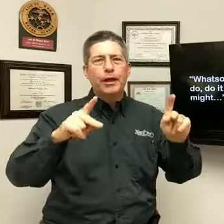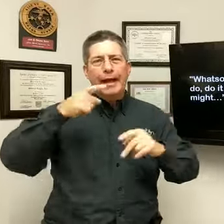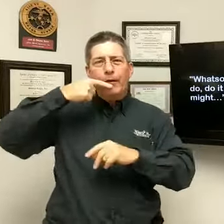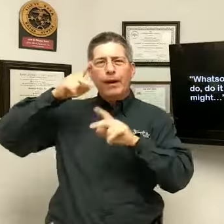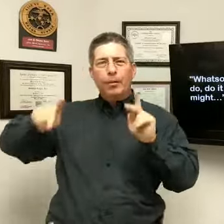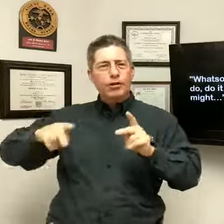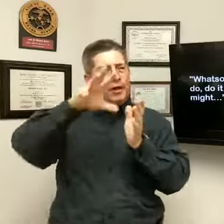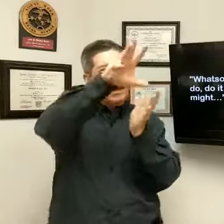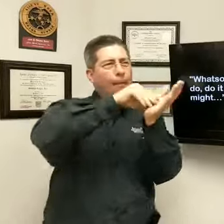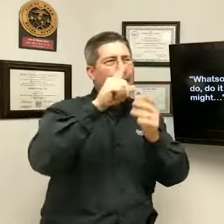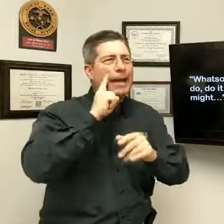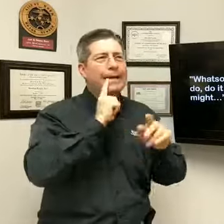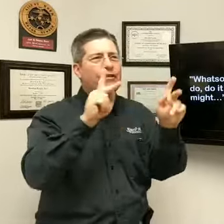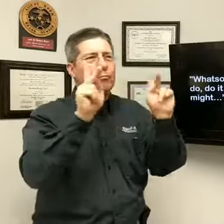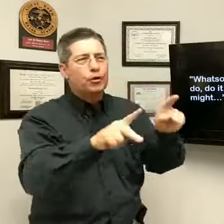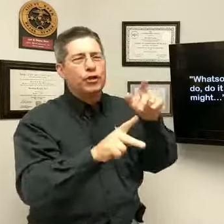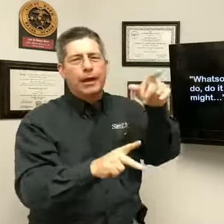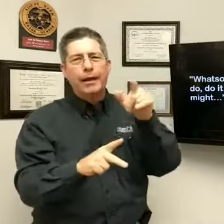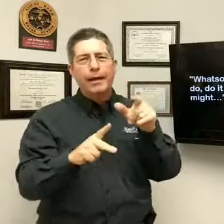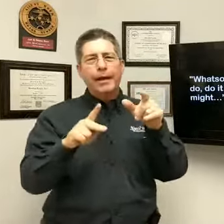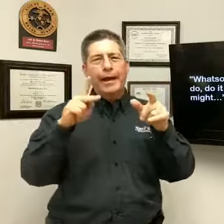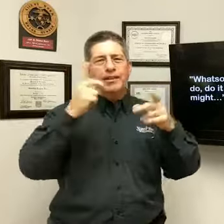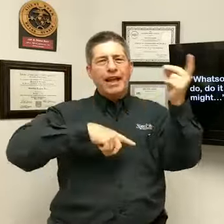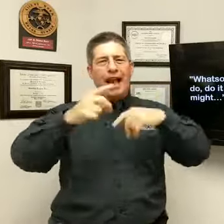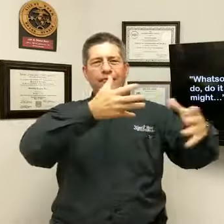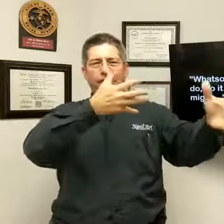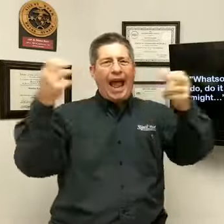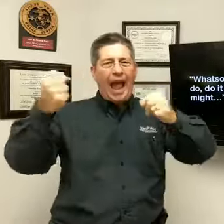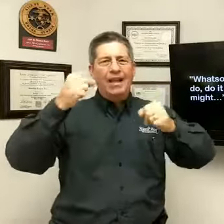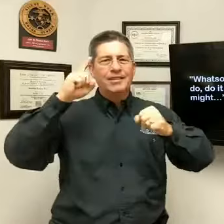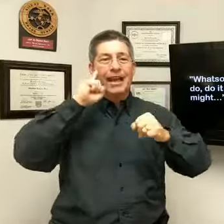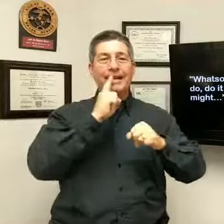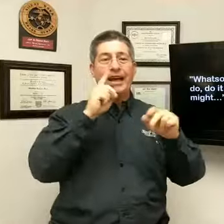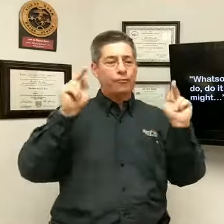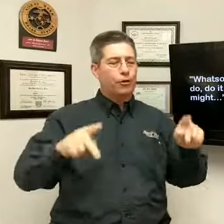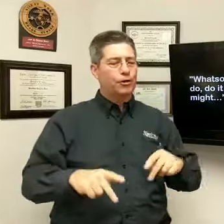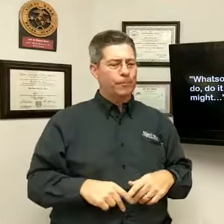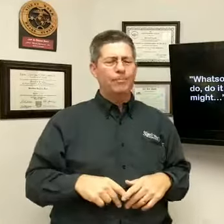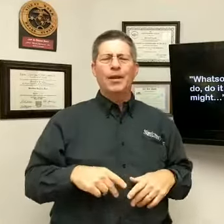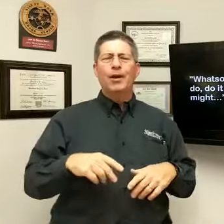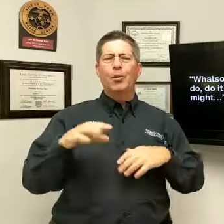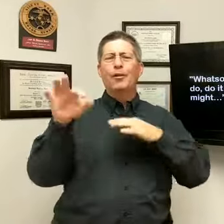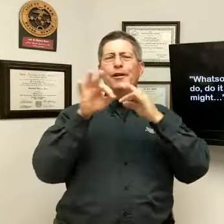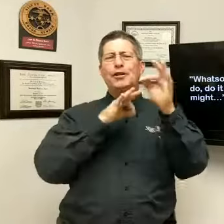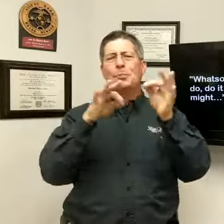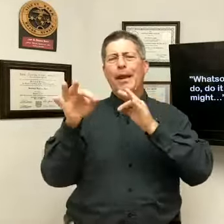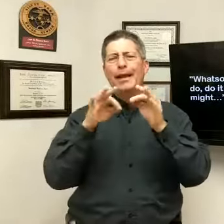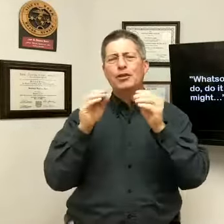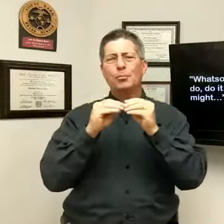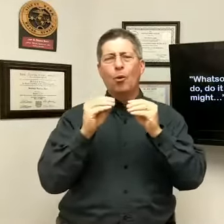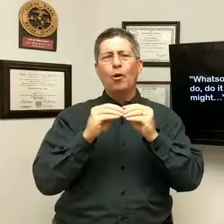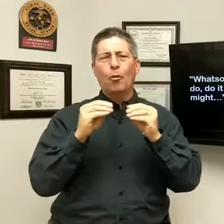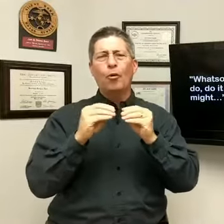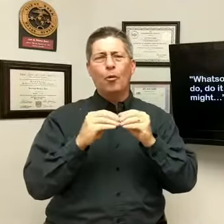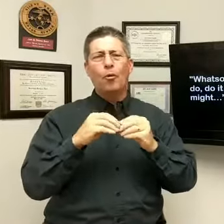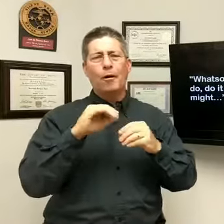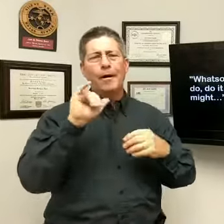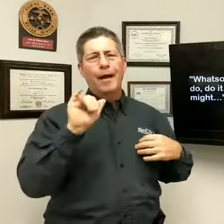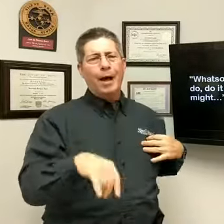hearing person, copy like a deaf person, and sign fast like a deaf person. We're going to explain some more and more about